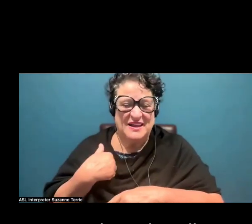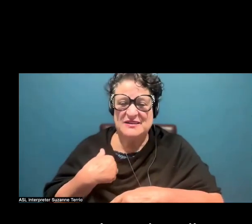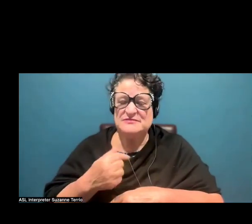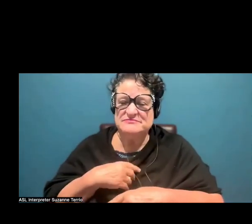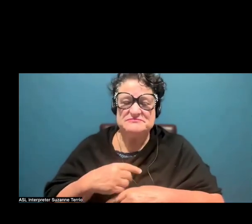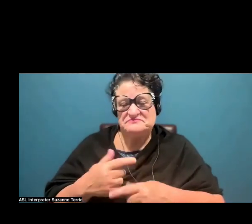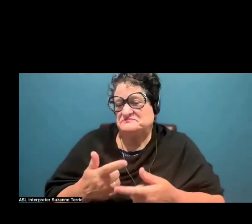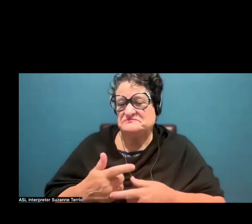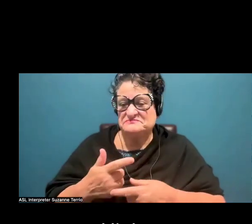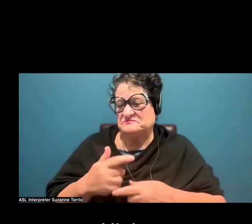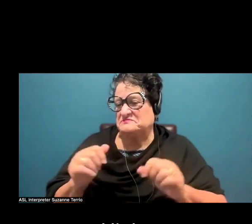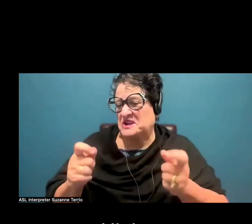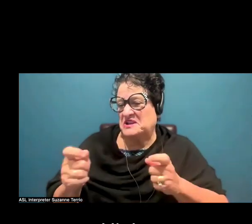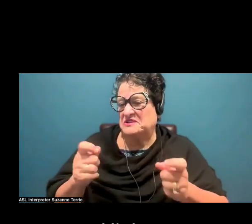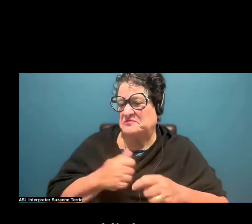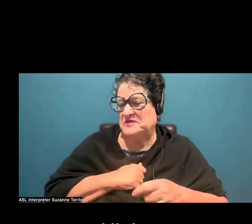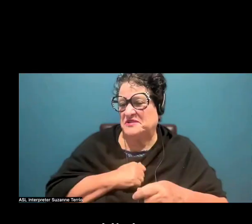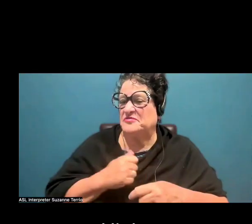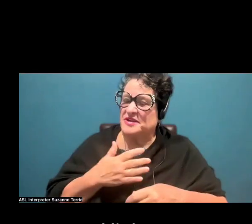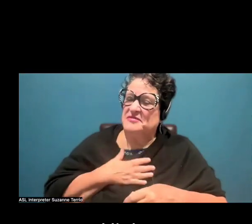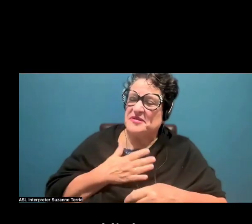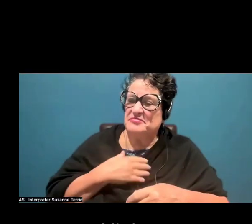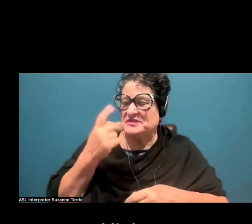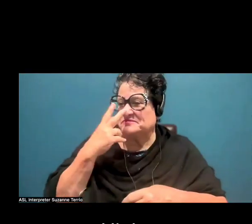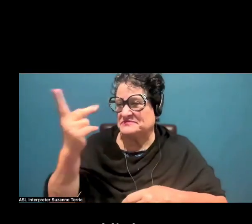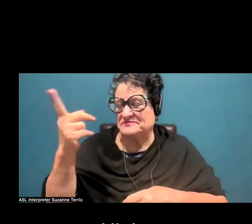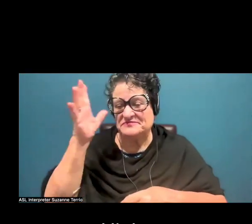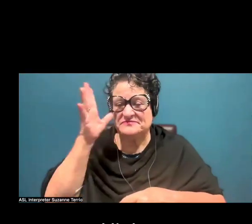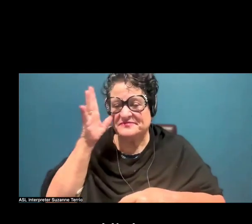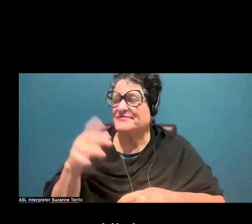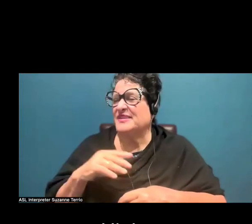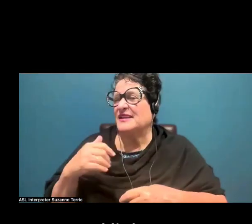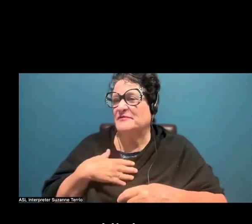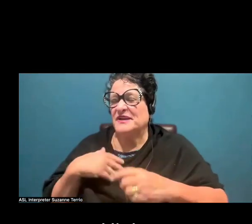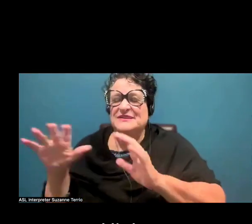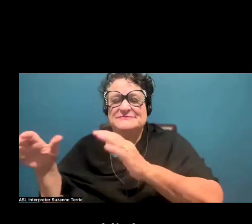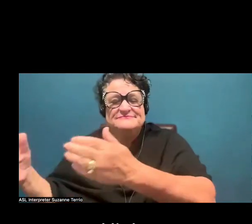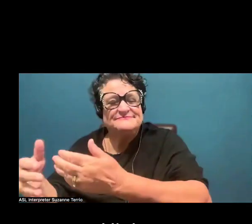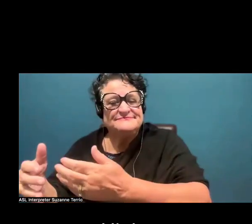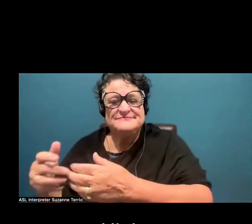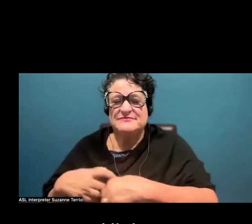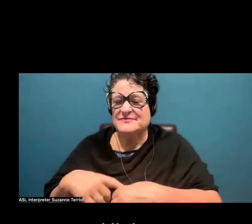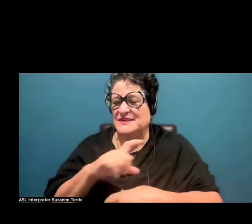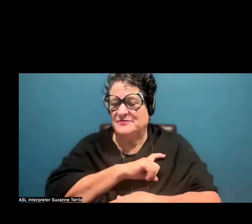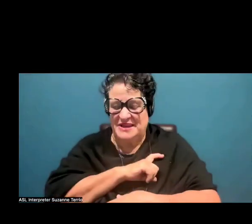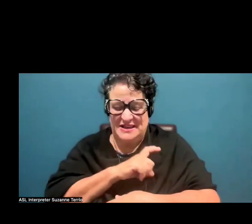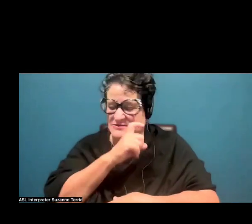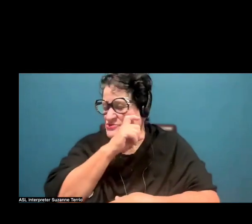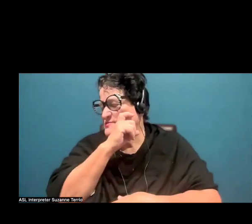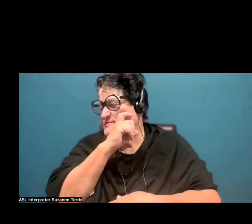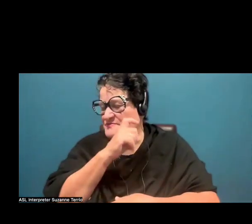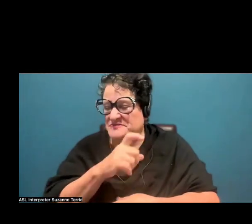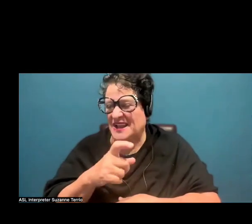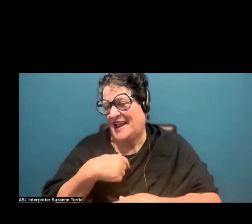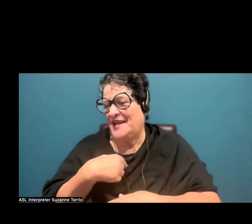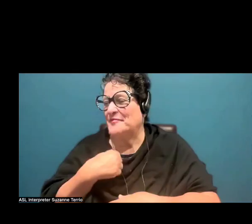all the same. Hi, I say, my arms tight around his waist, his badge digging into my cheek. I'm really glad